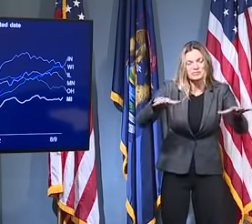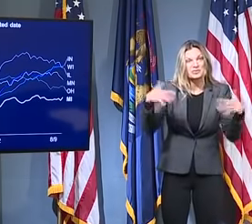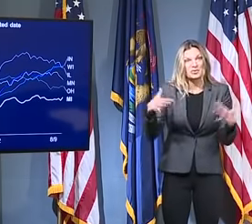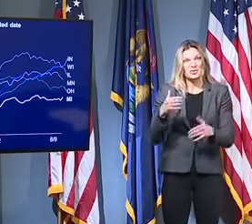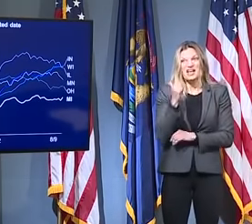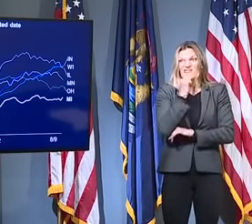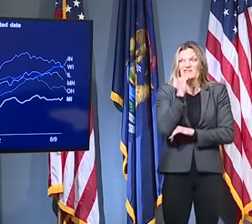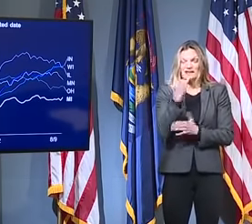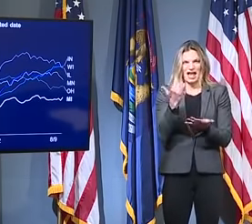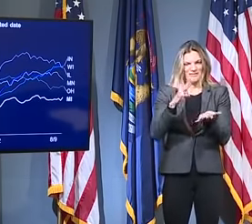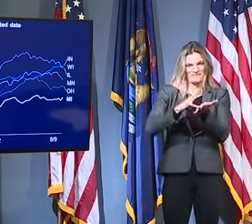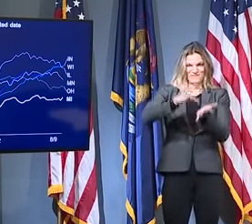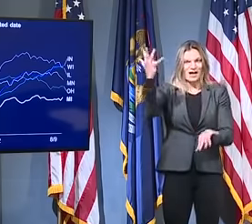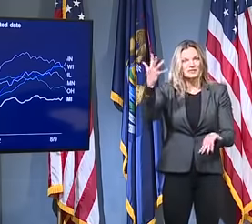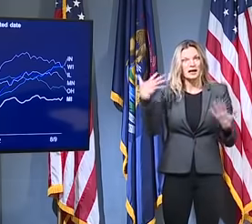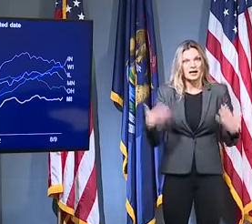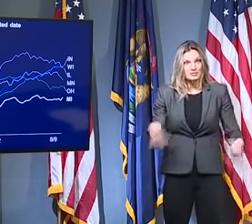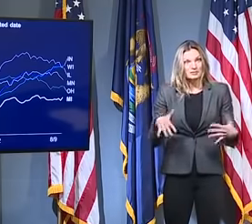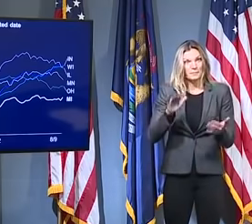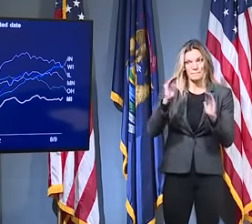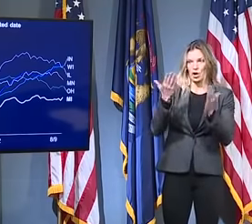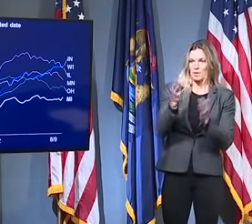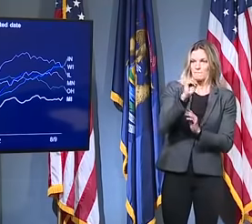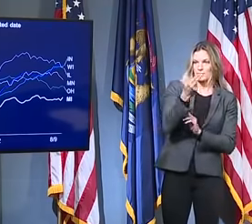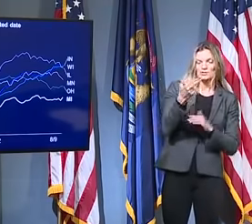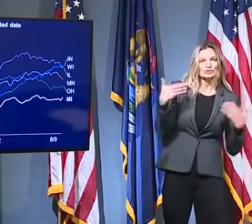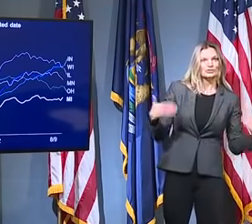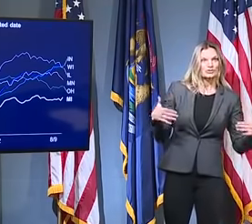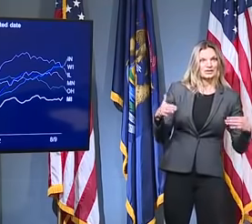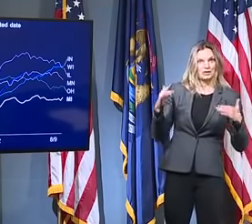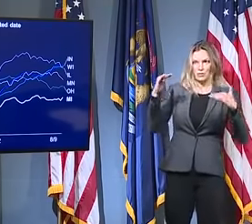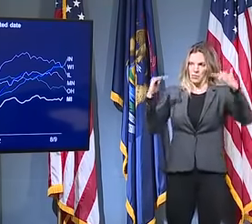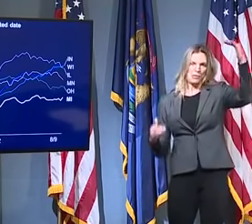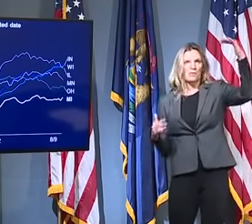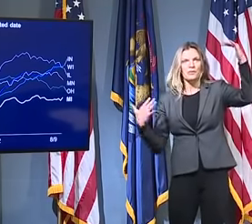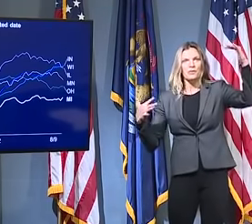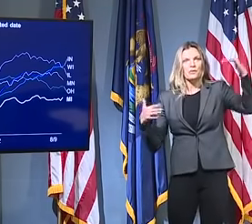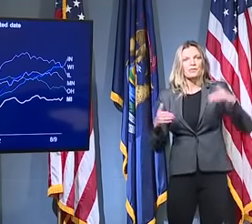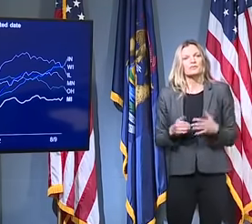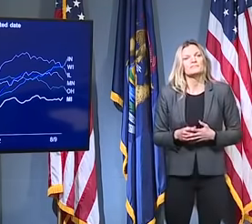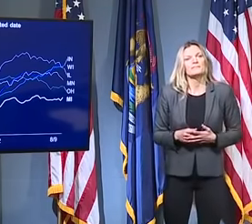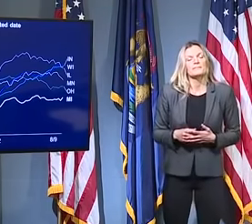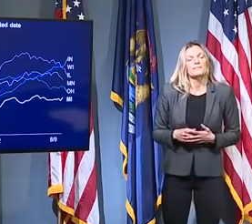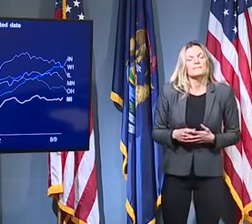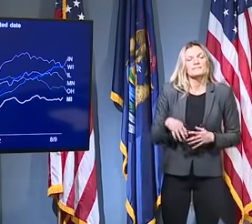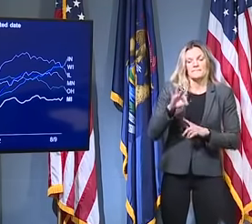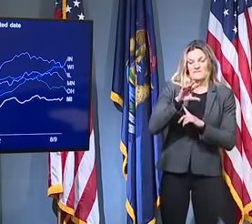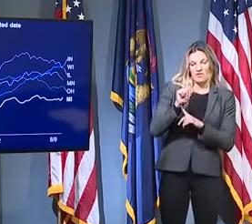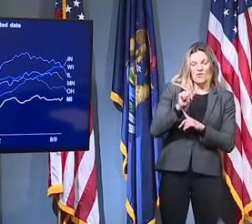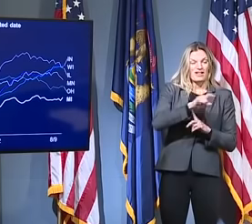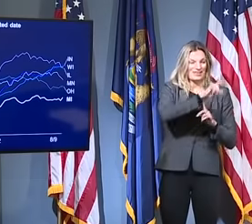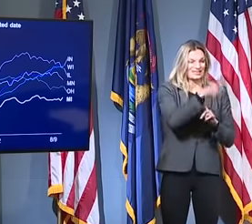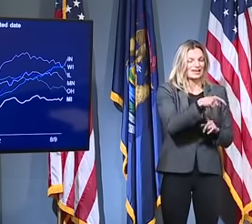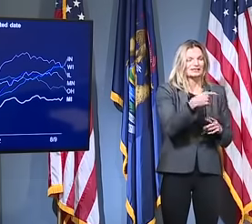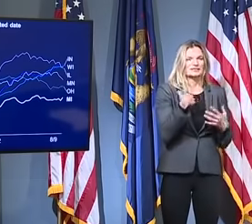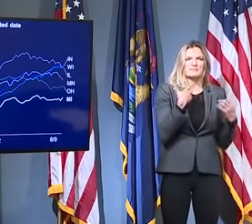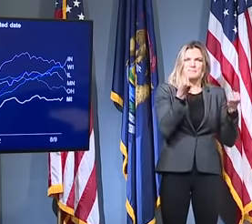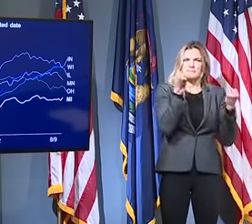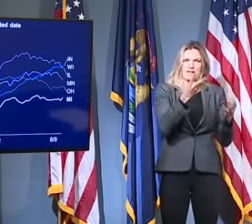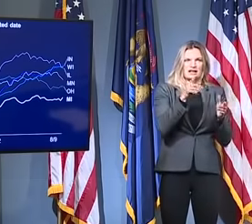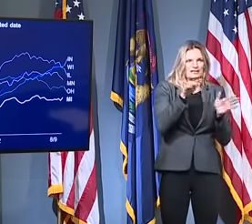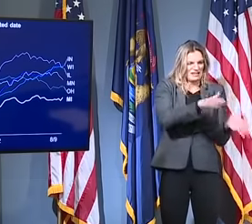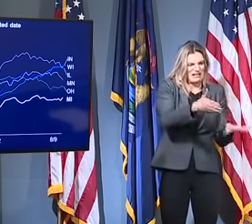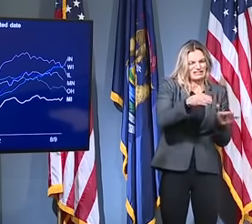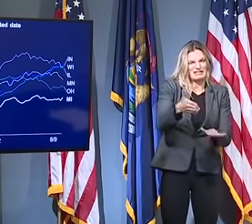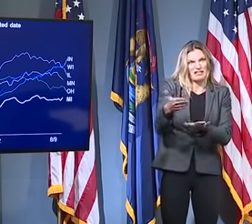day, 5 times more than the state of Michigan. And while states like Georgia and Florida and Texas reported hundreds of new deaths last